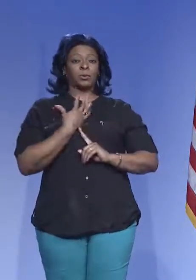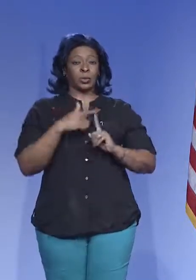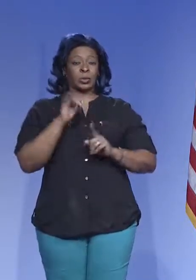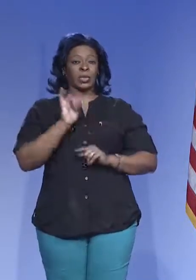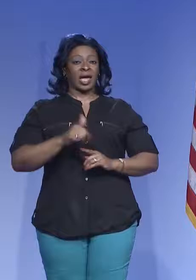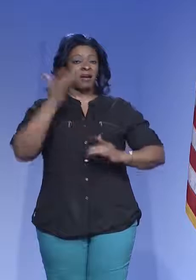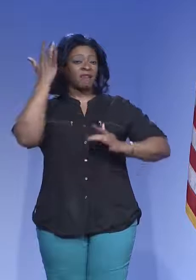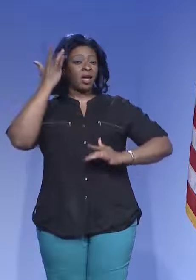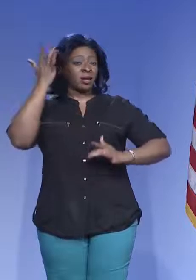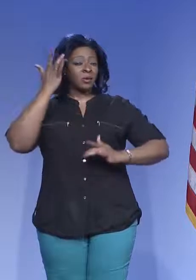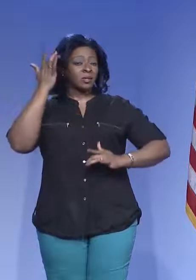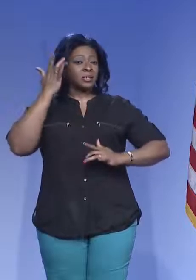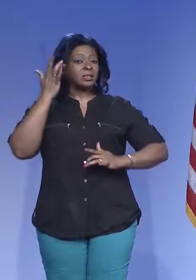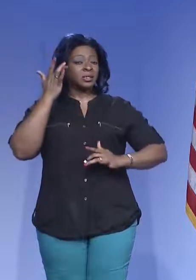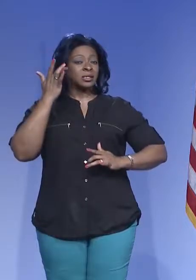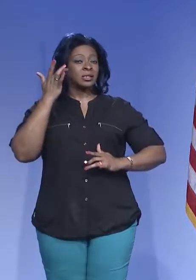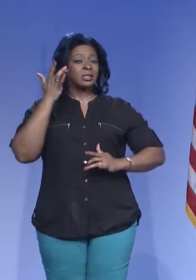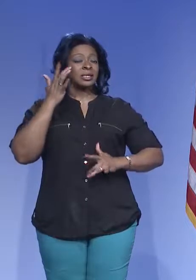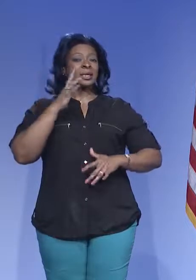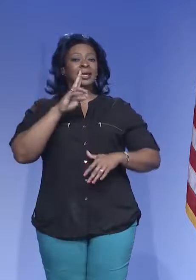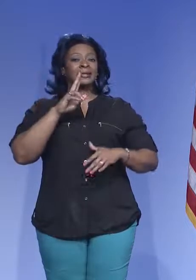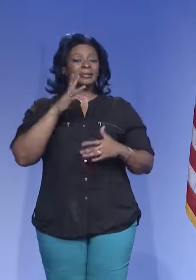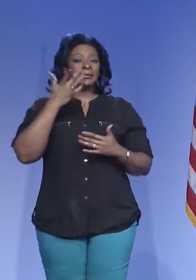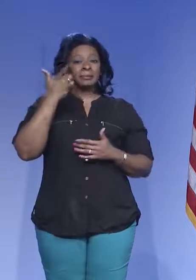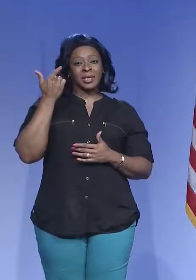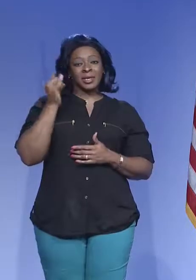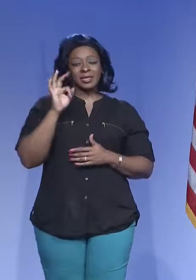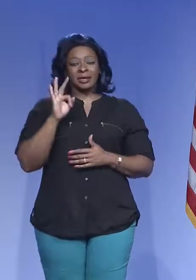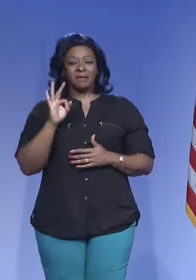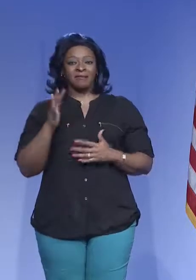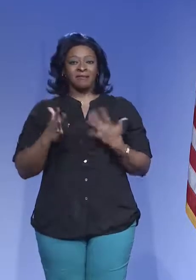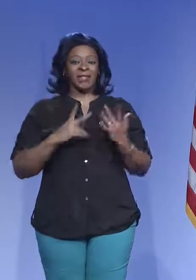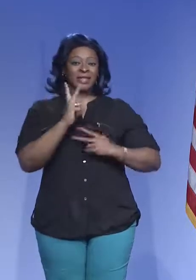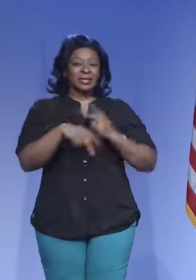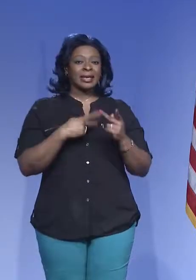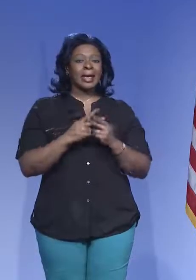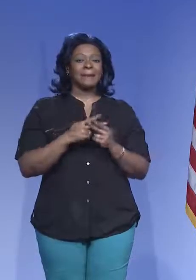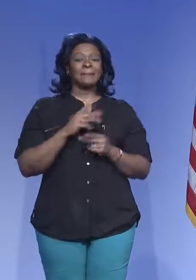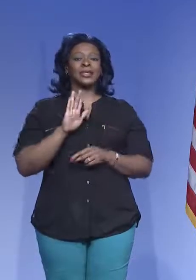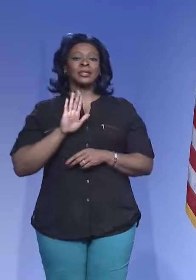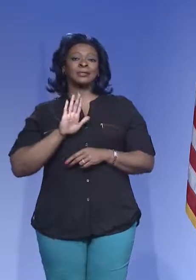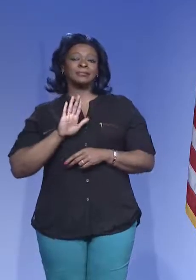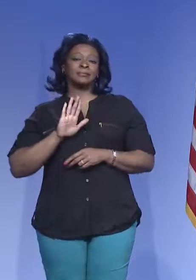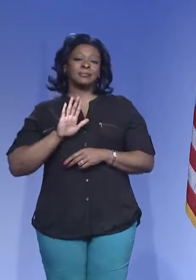the virus by nature of the type of